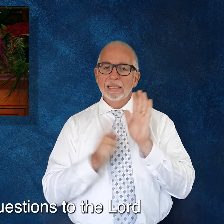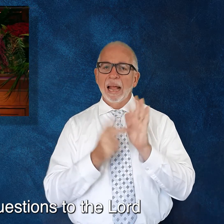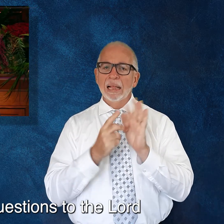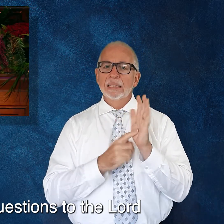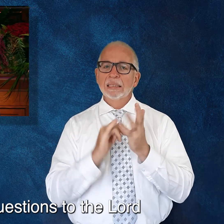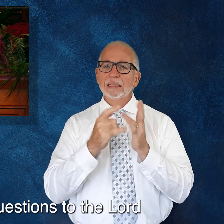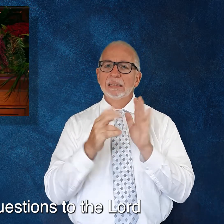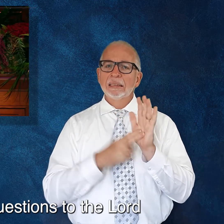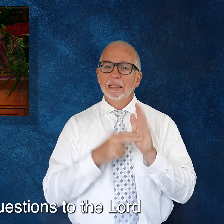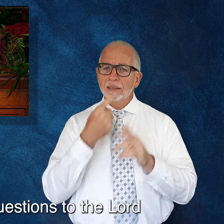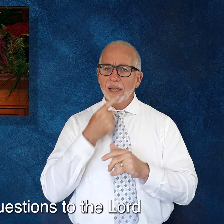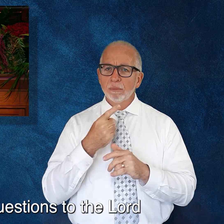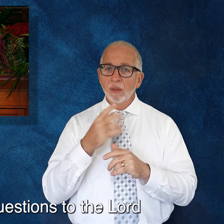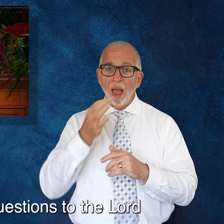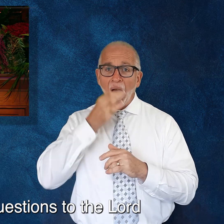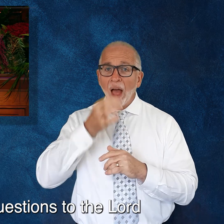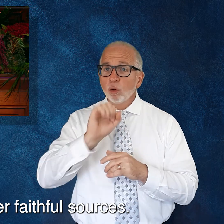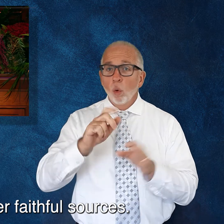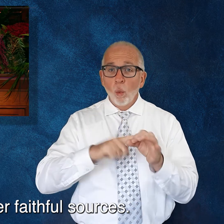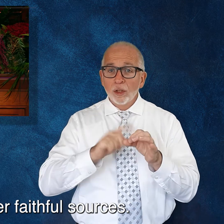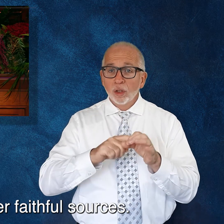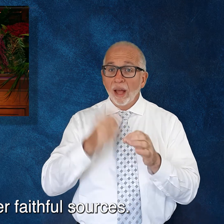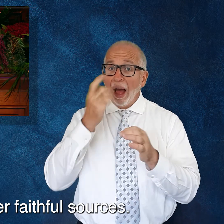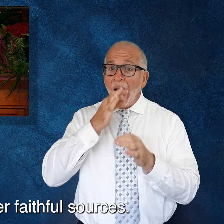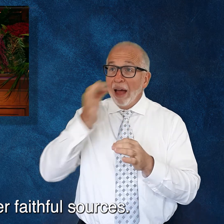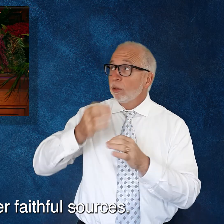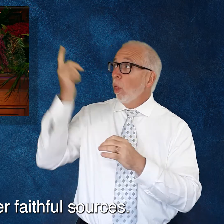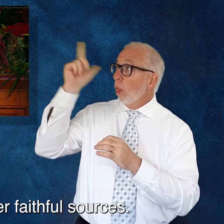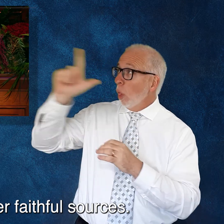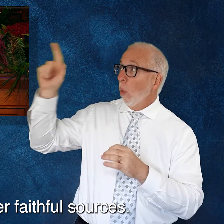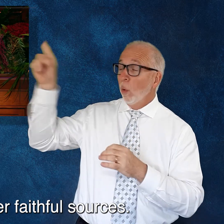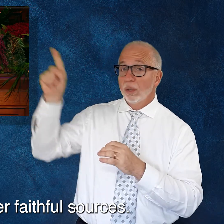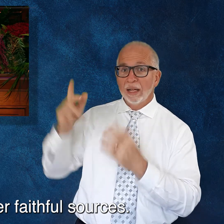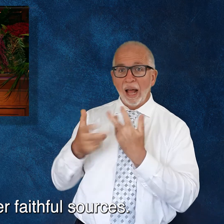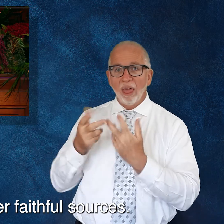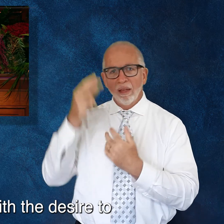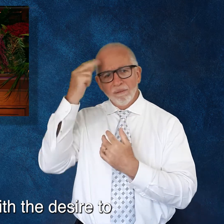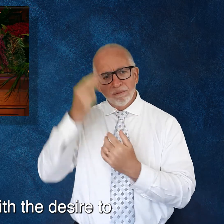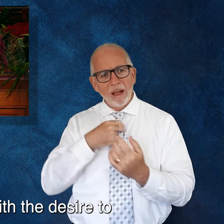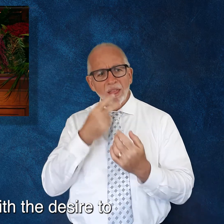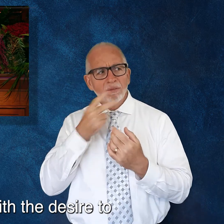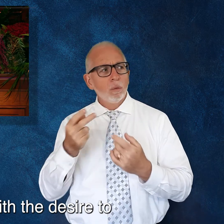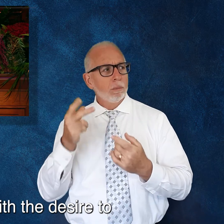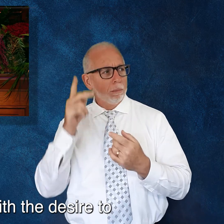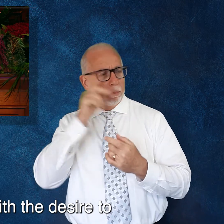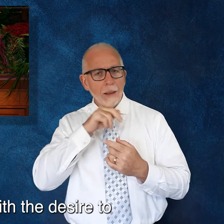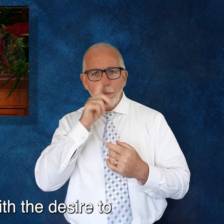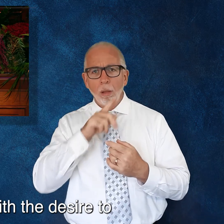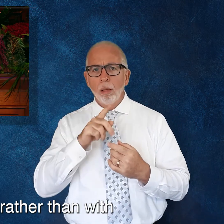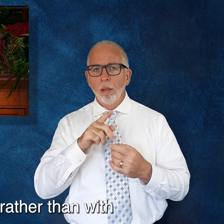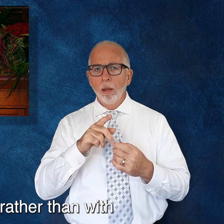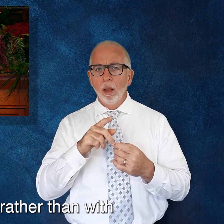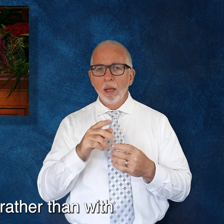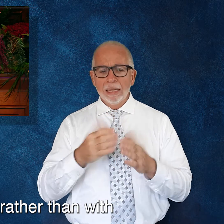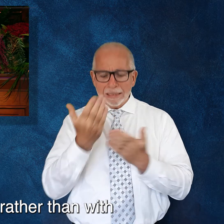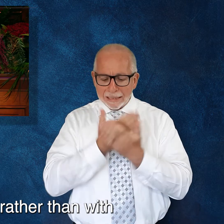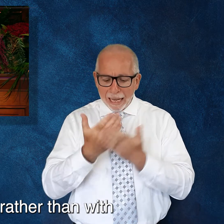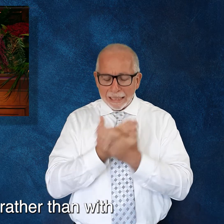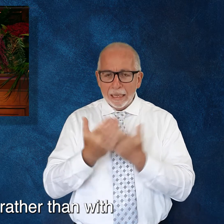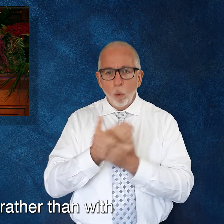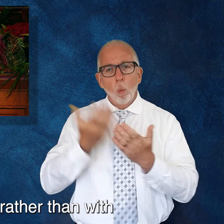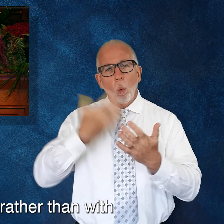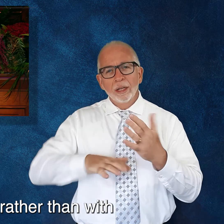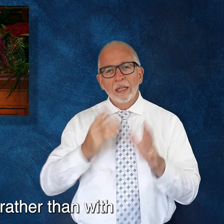Take your questions to the Lord and to other faithful sources. Study with the desire to believe